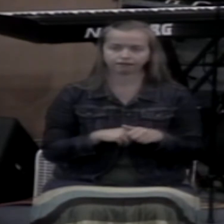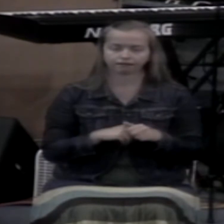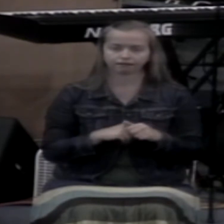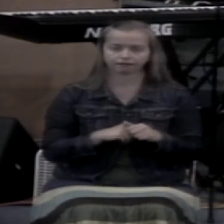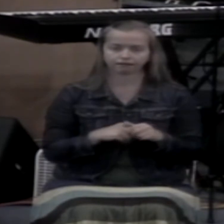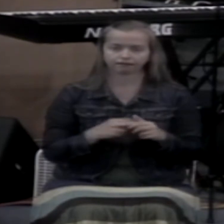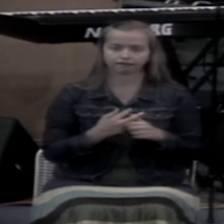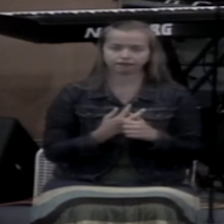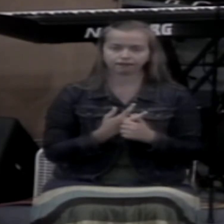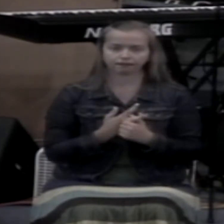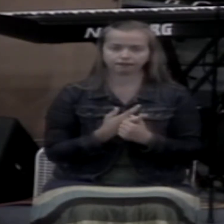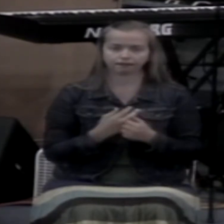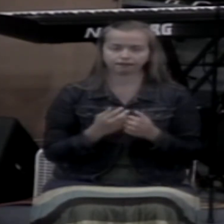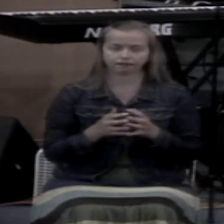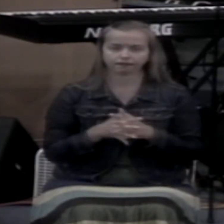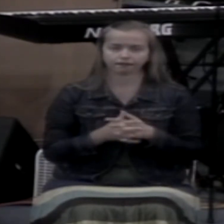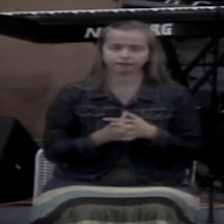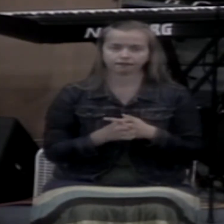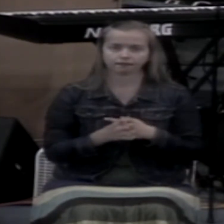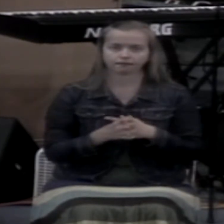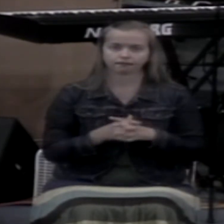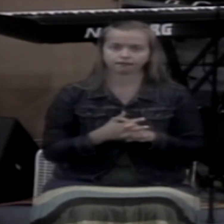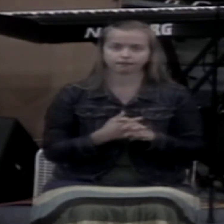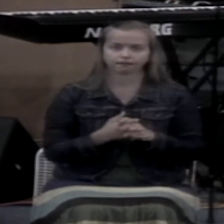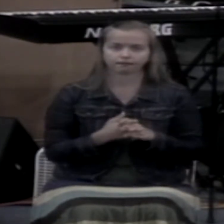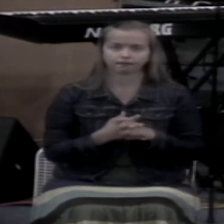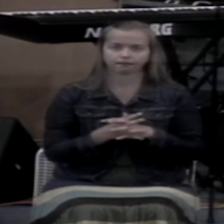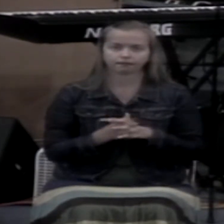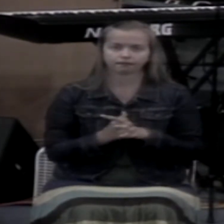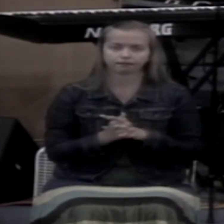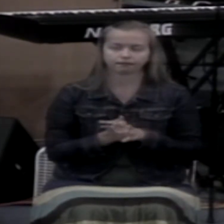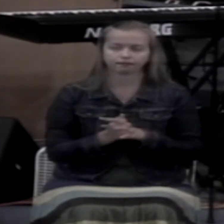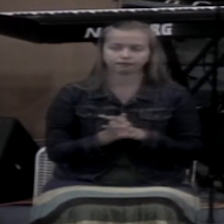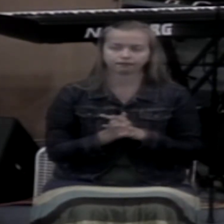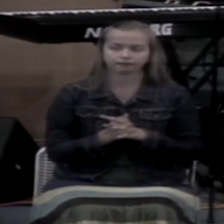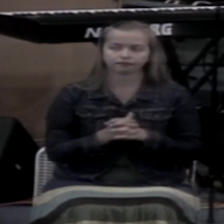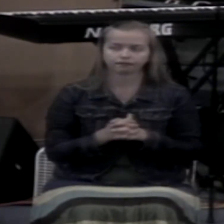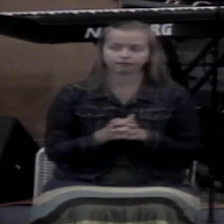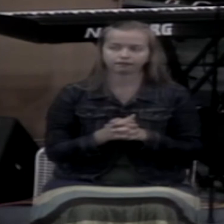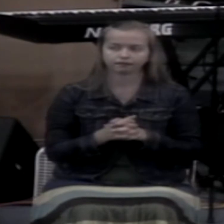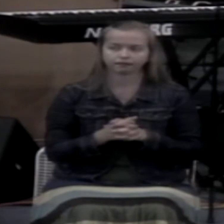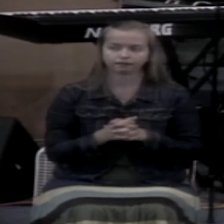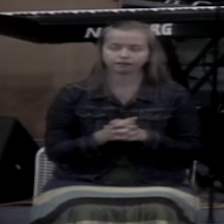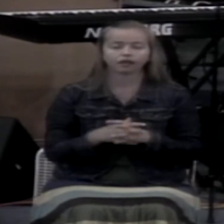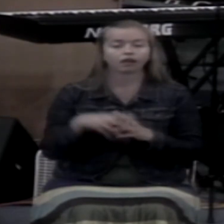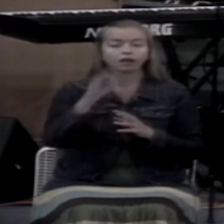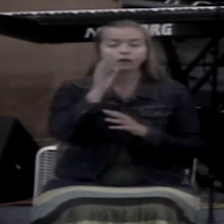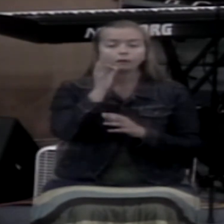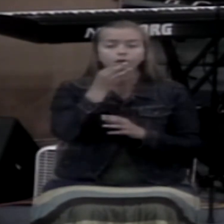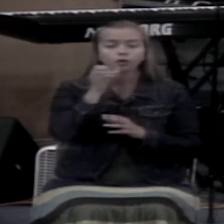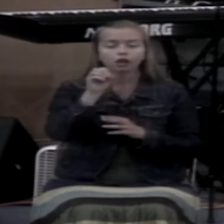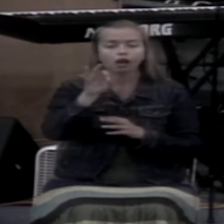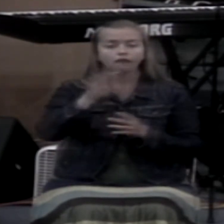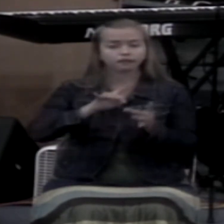And I think I'm correct in that. You can turn to 1 Corinthians 13. You know, the Bible says that Jesus